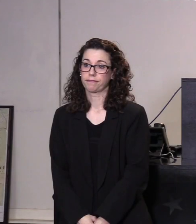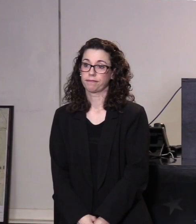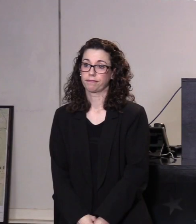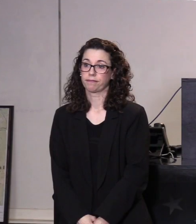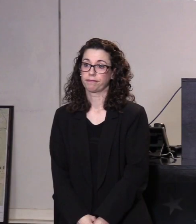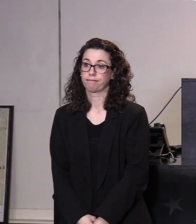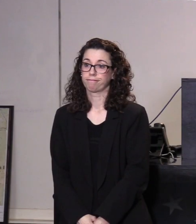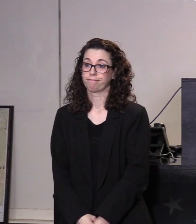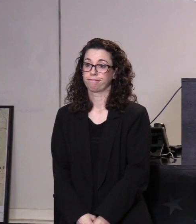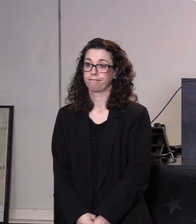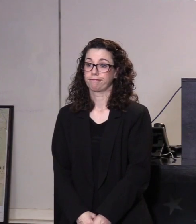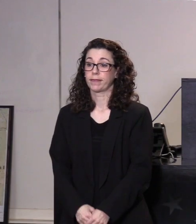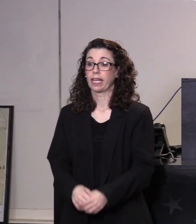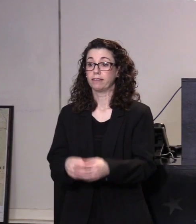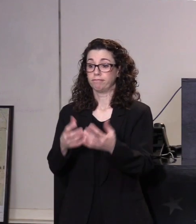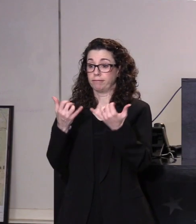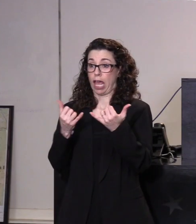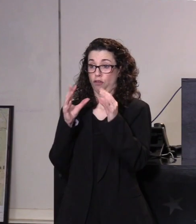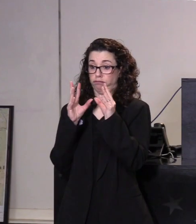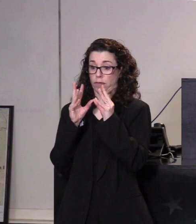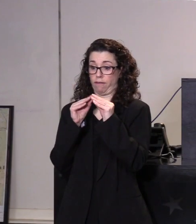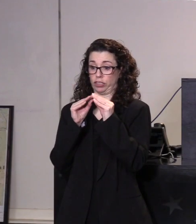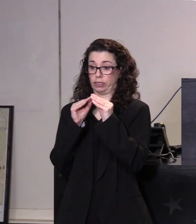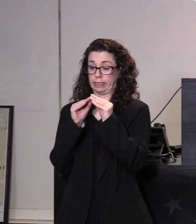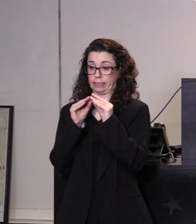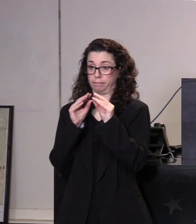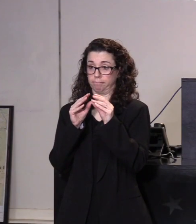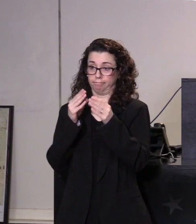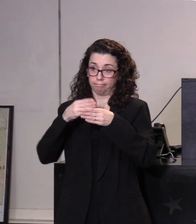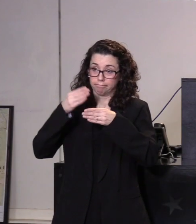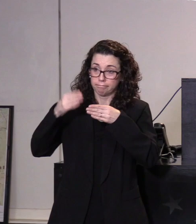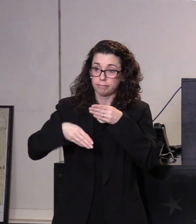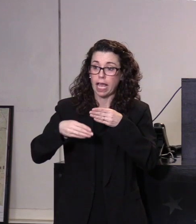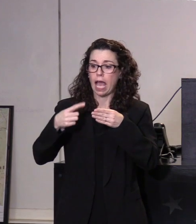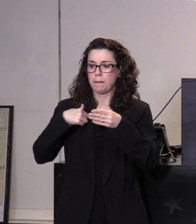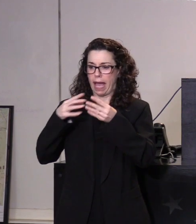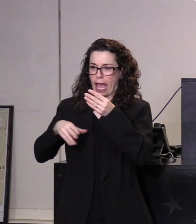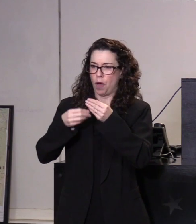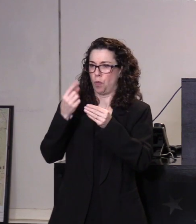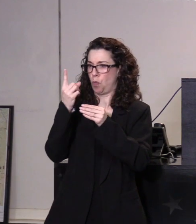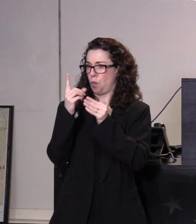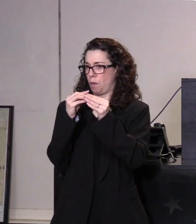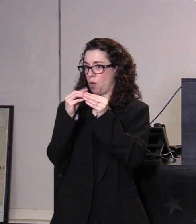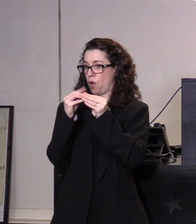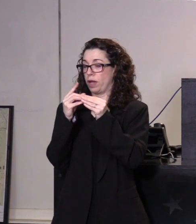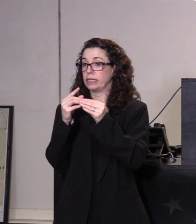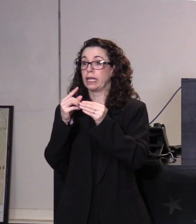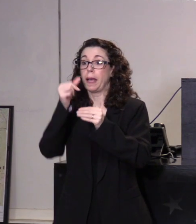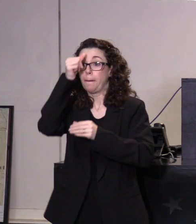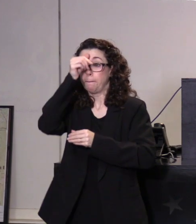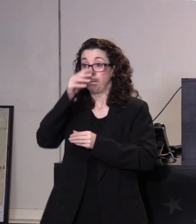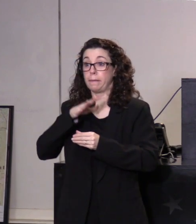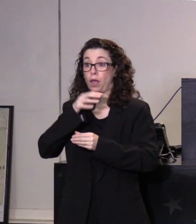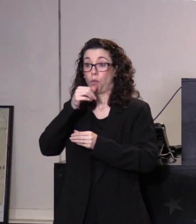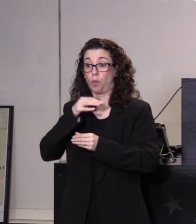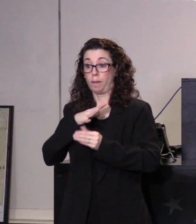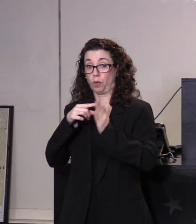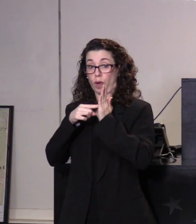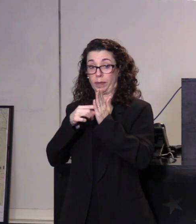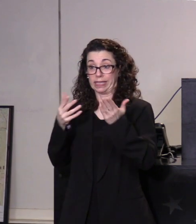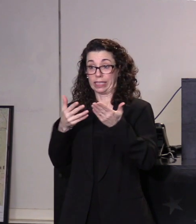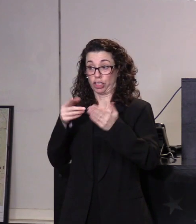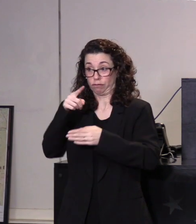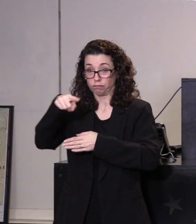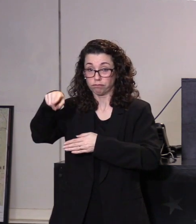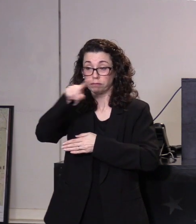This concludes our conference today, and I just add one thing to you. The men and women that are represented in here today have